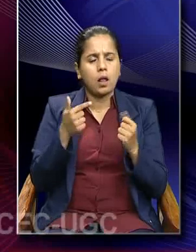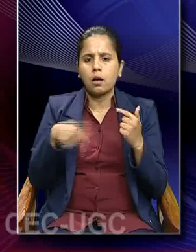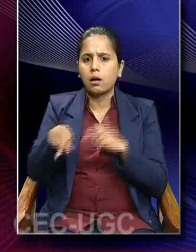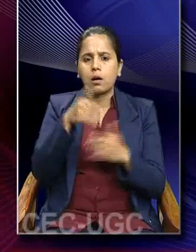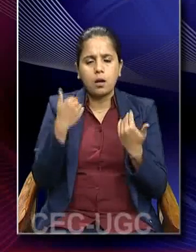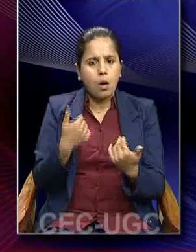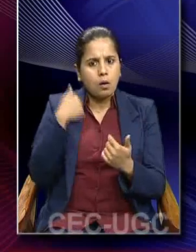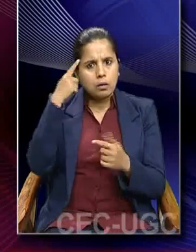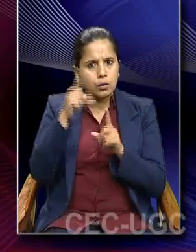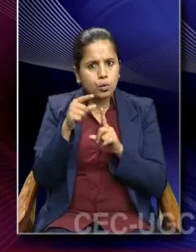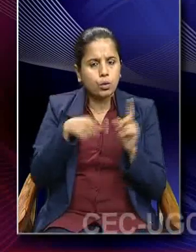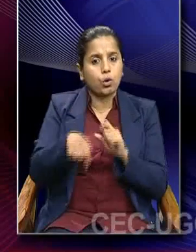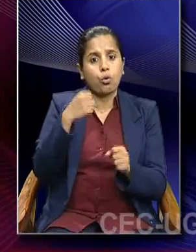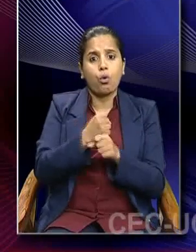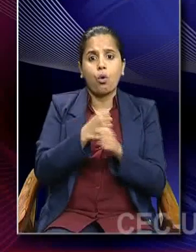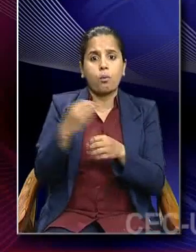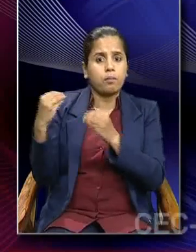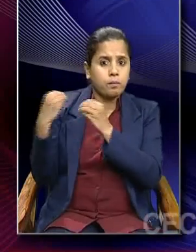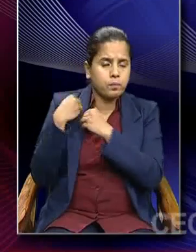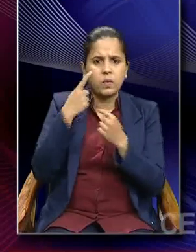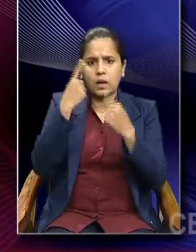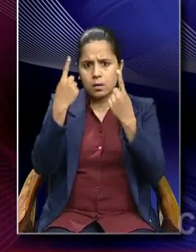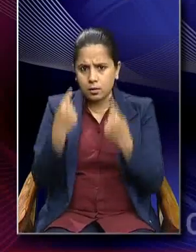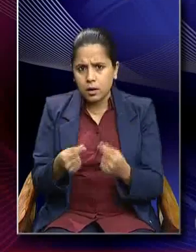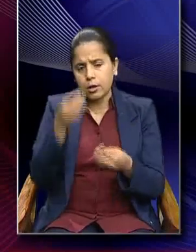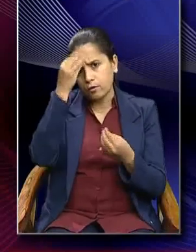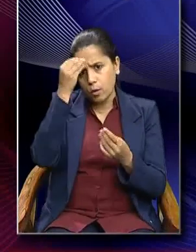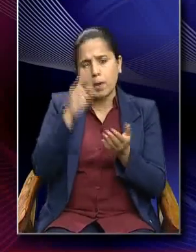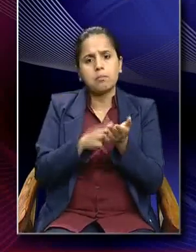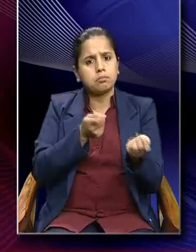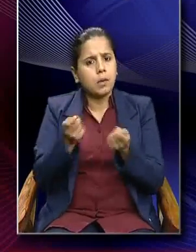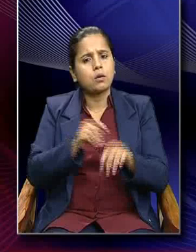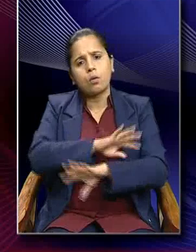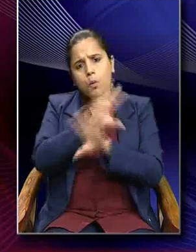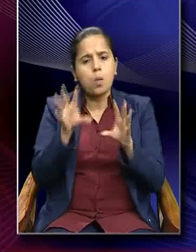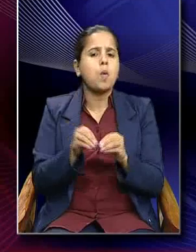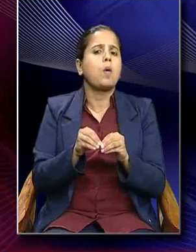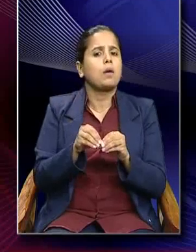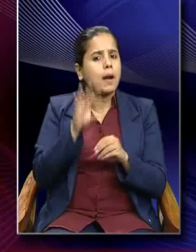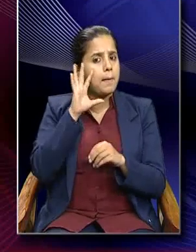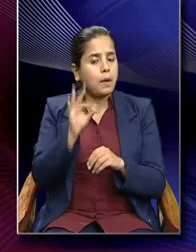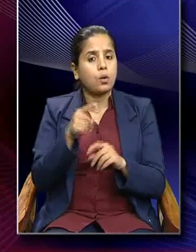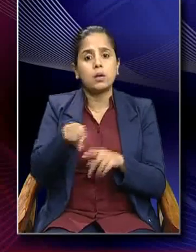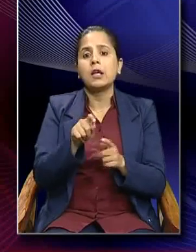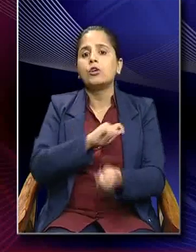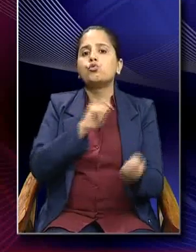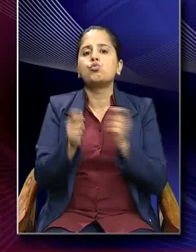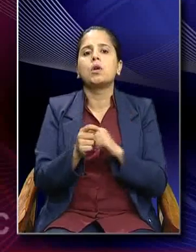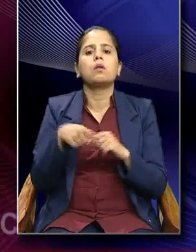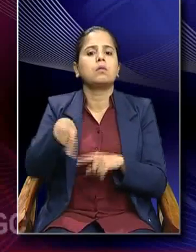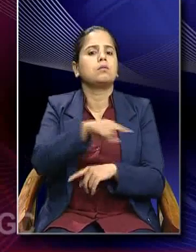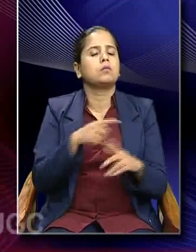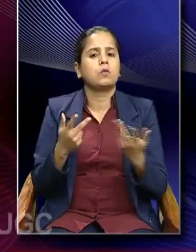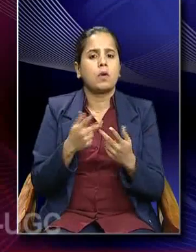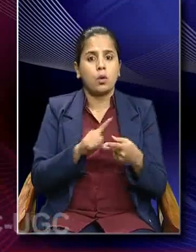at the governance level, assessment level and information management level, because these chains are operating not